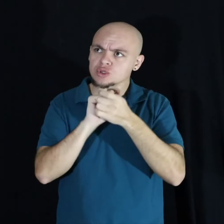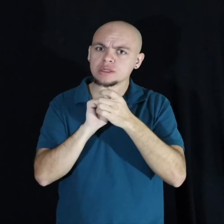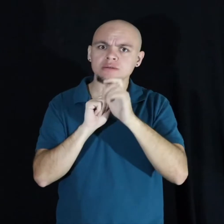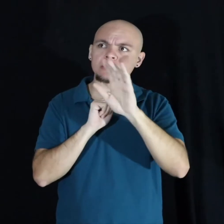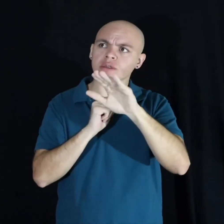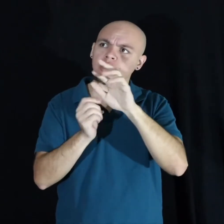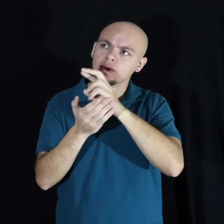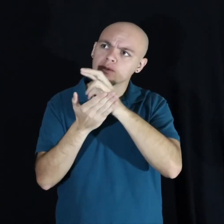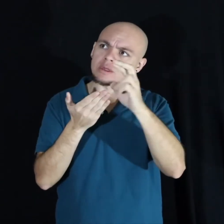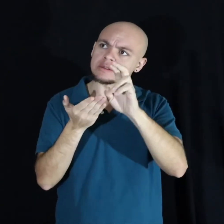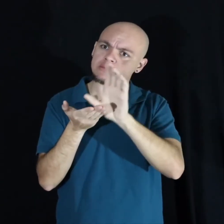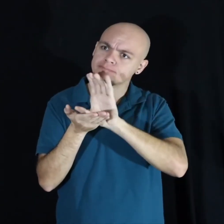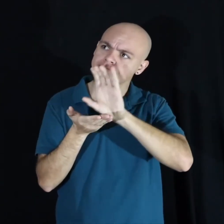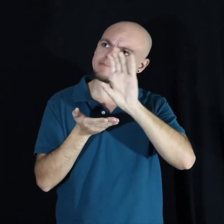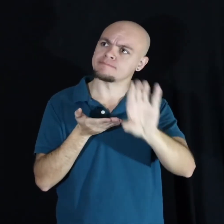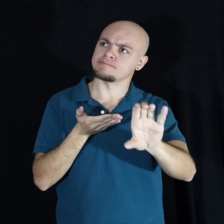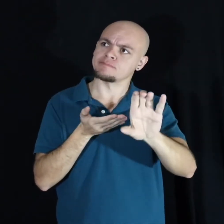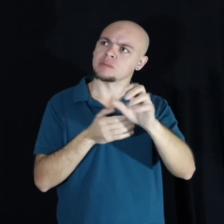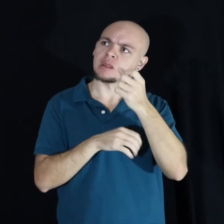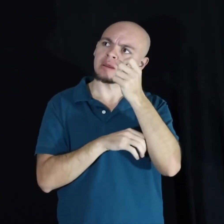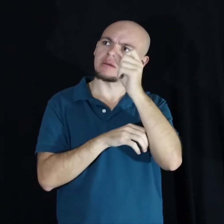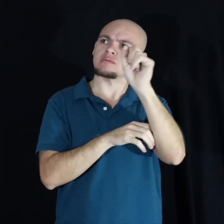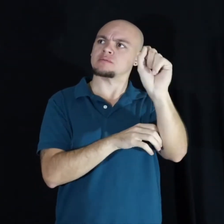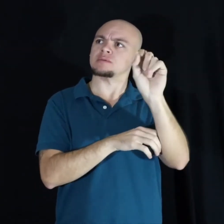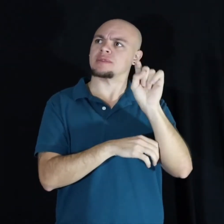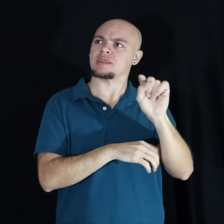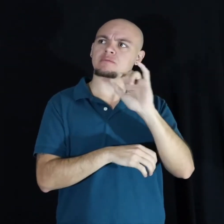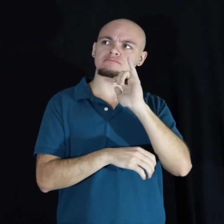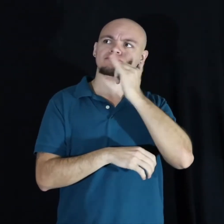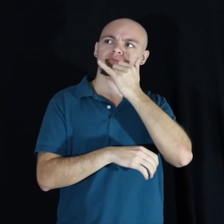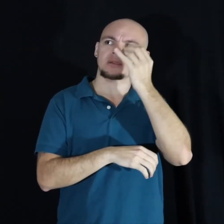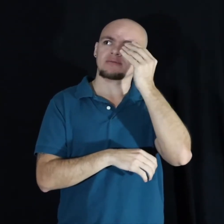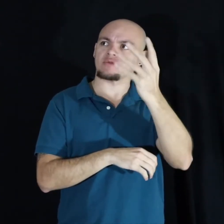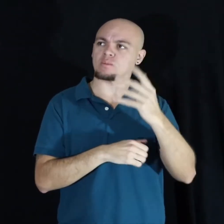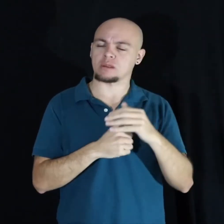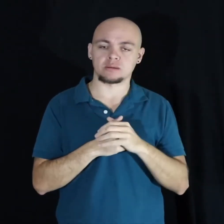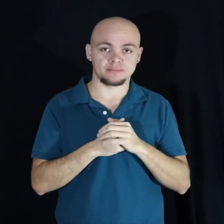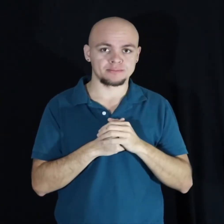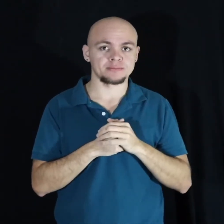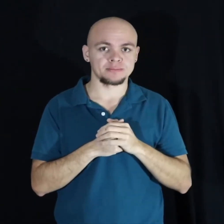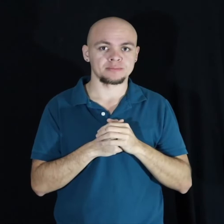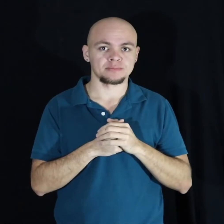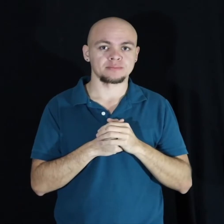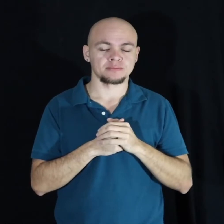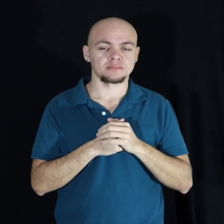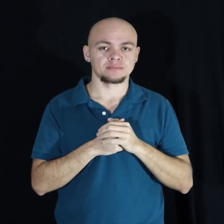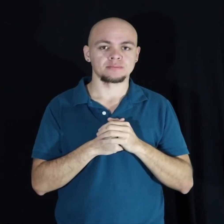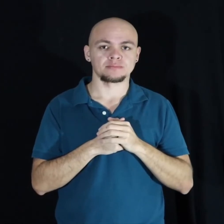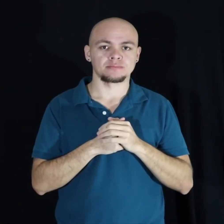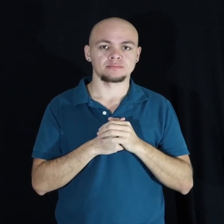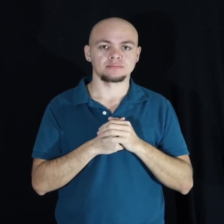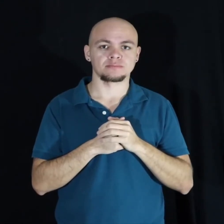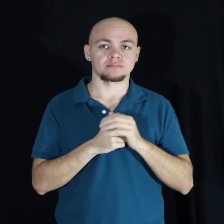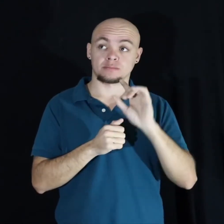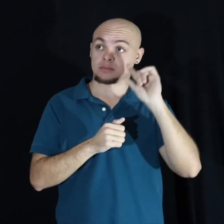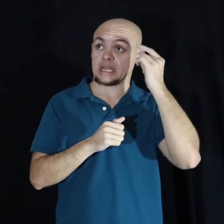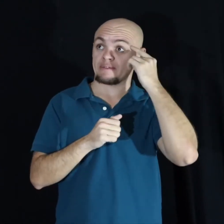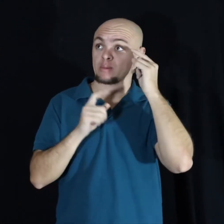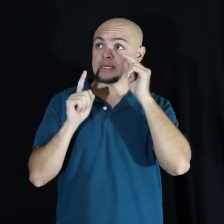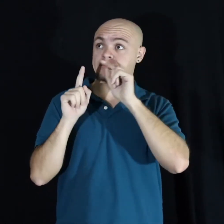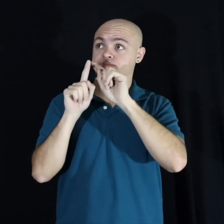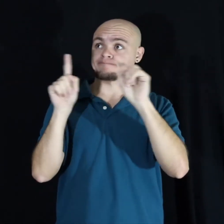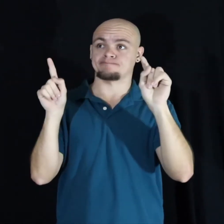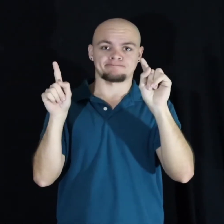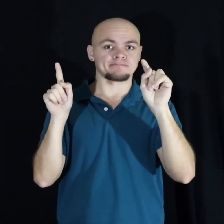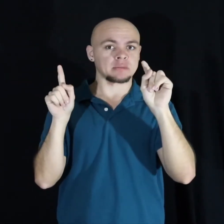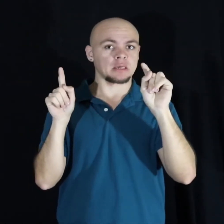of government on fighting disinformation. And we should call out those in government